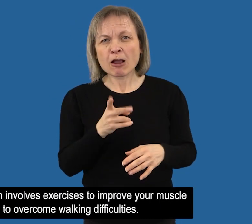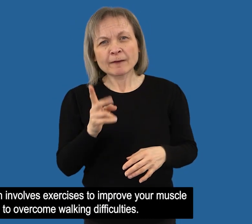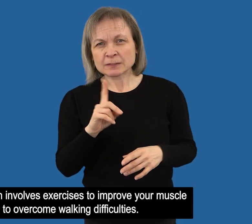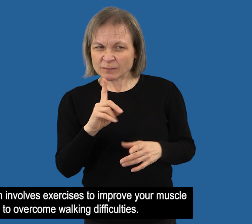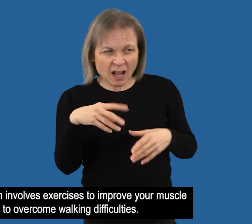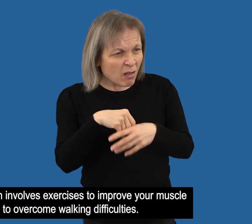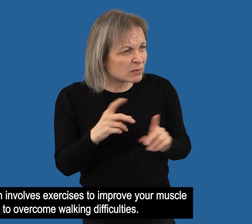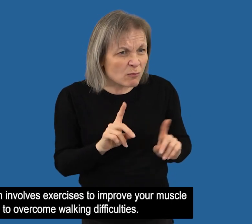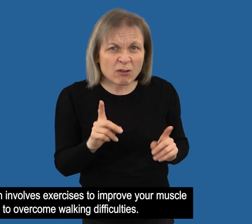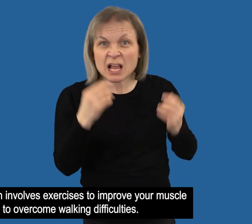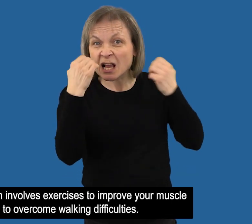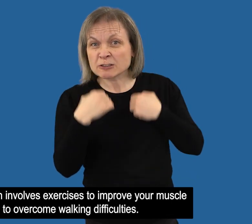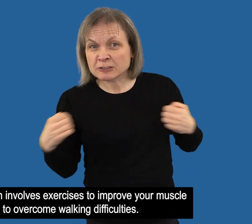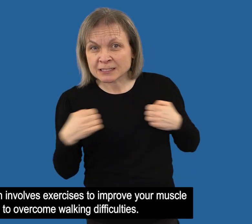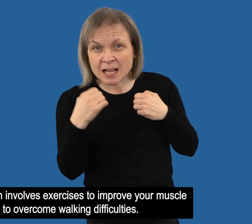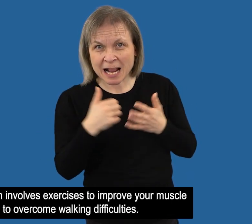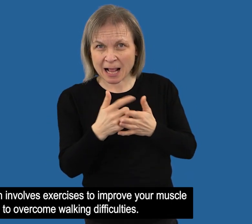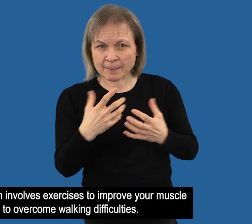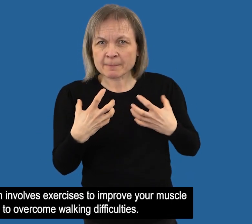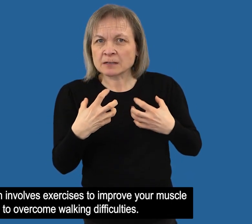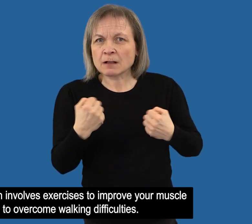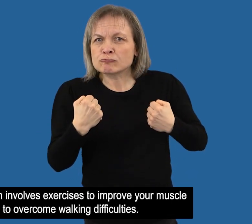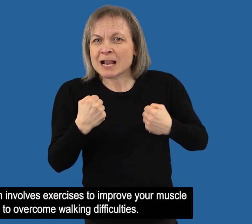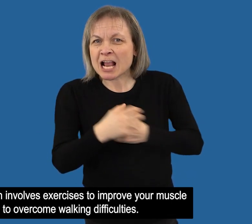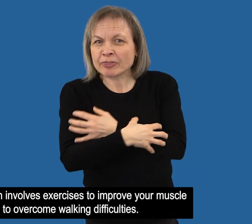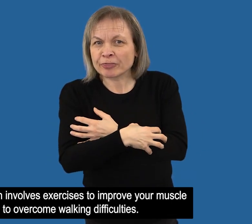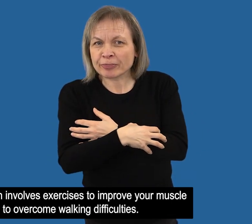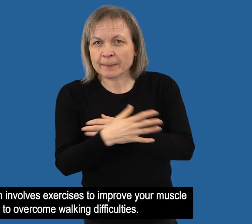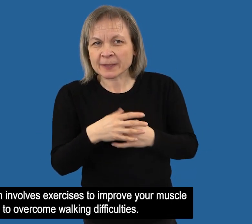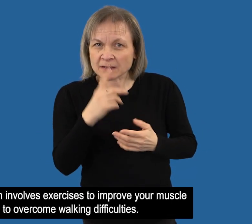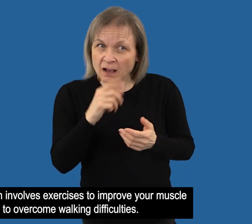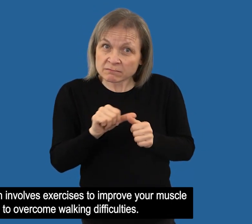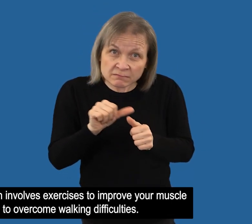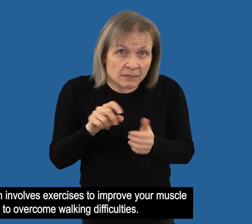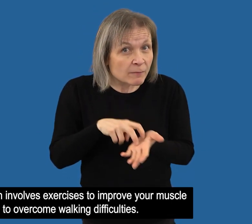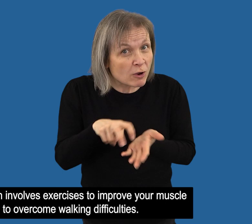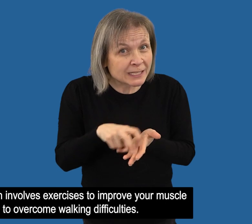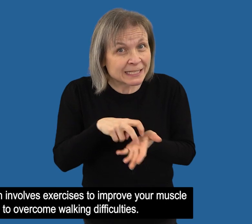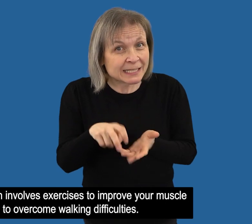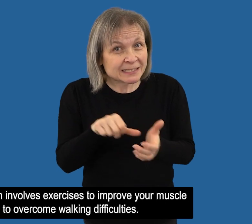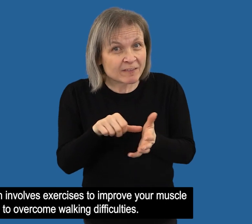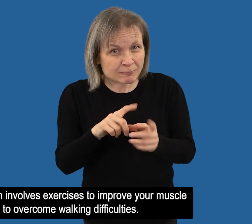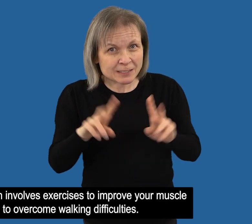Physiotherapy often involves exercises to improve your muscle strength to overcome walking difficulties.